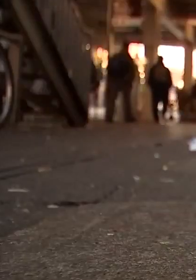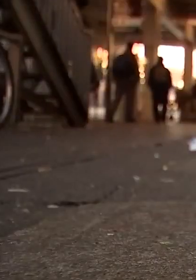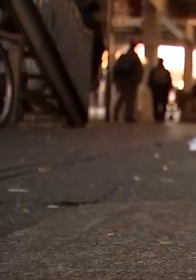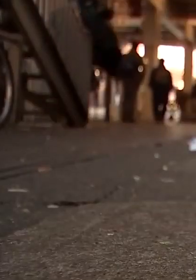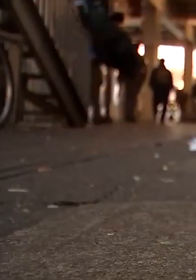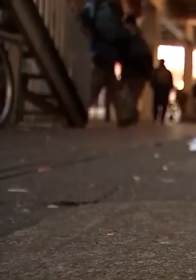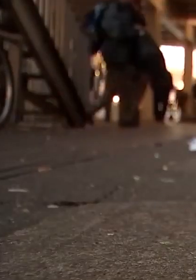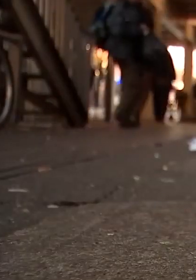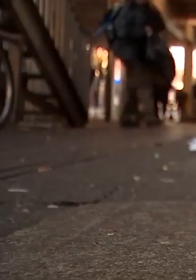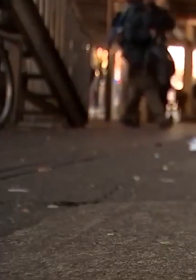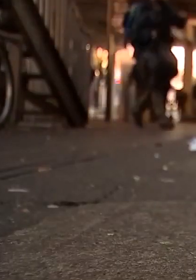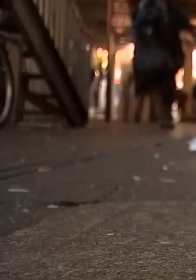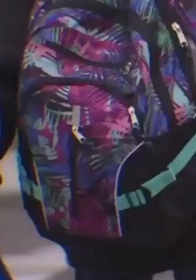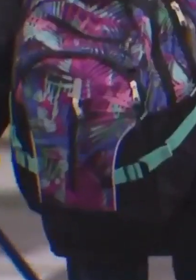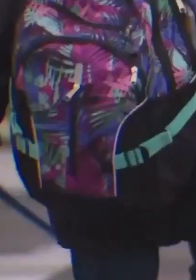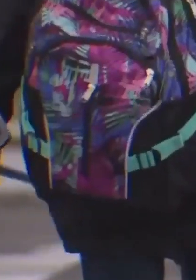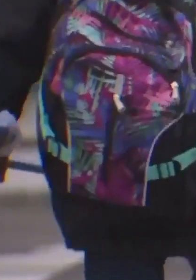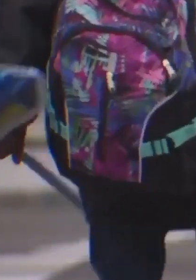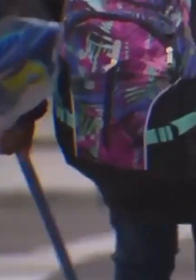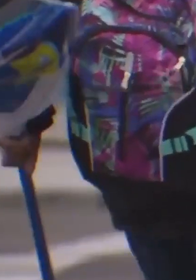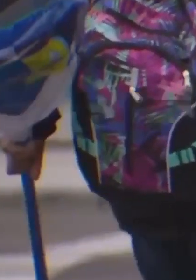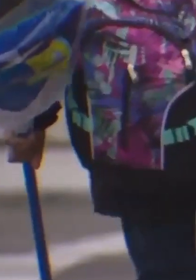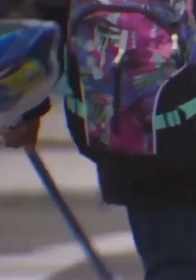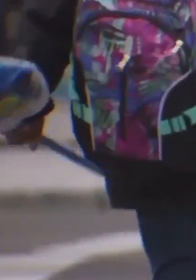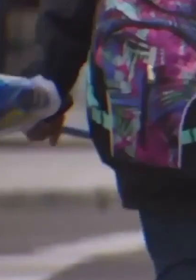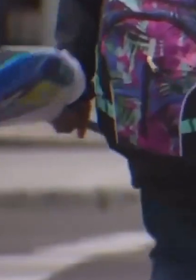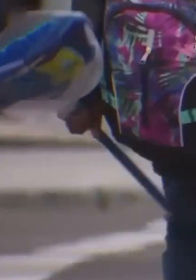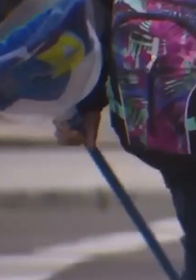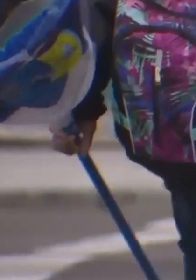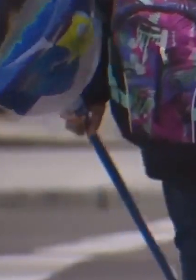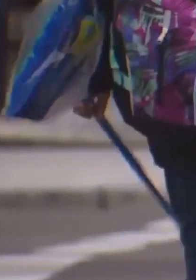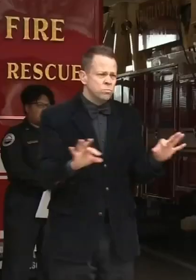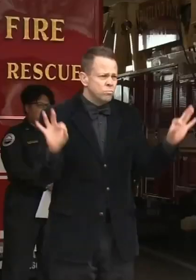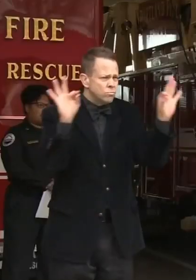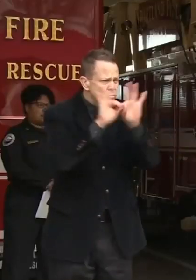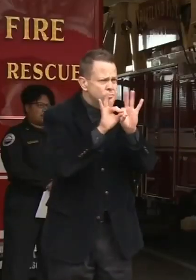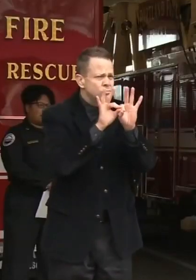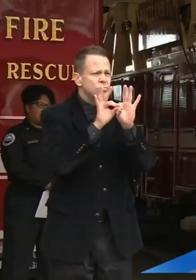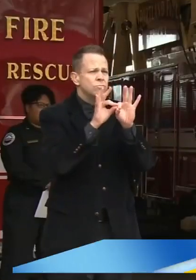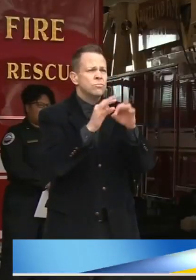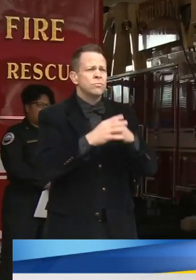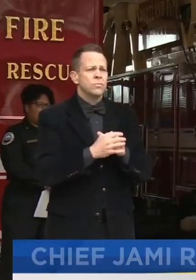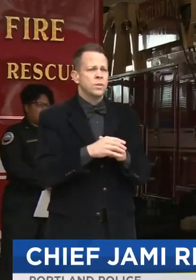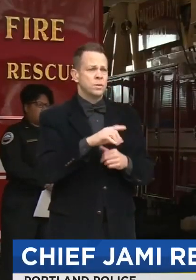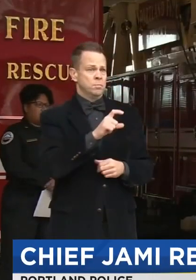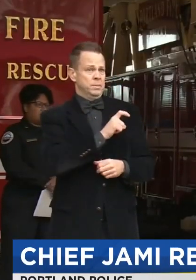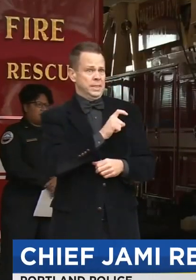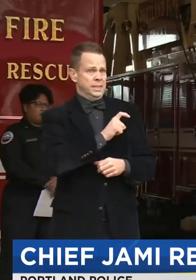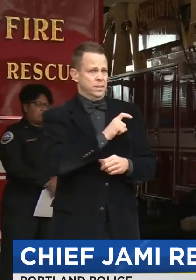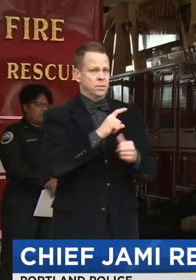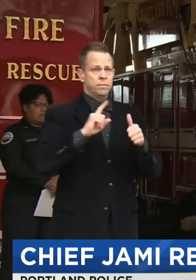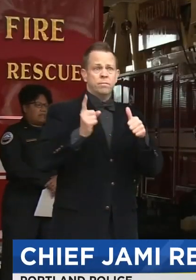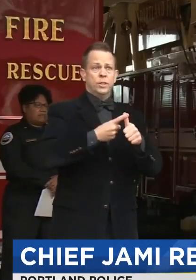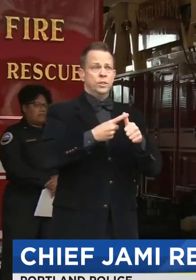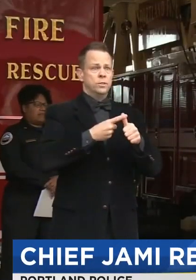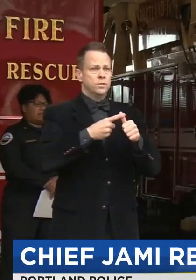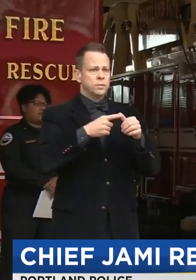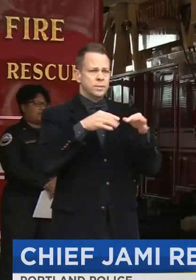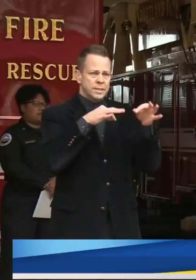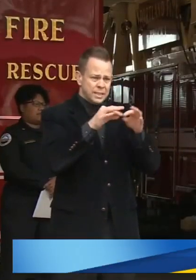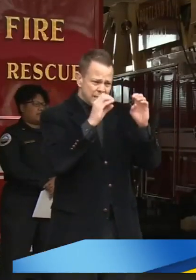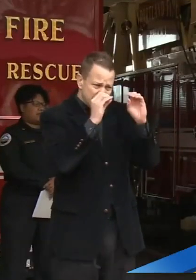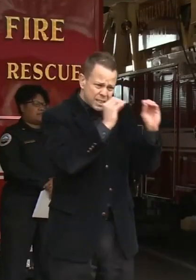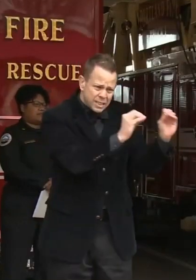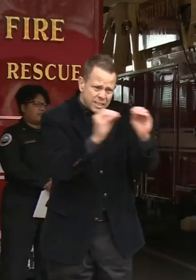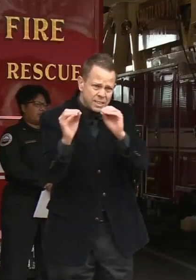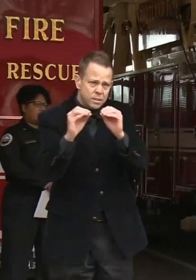in enforcing this new law, education would be the first step. PPB will first attempt to educate any violators in accordance with the social distance